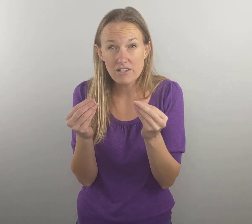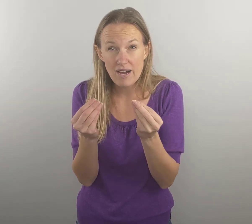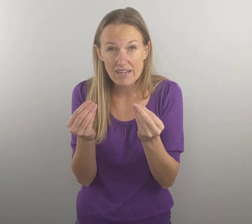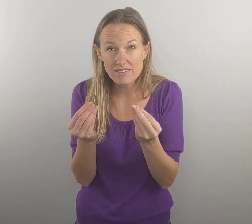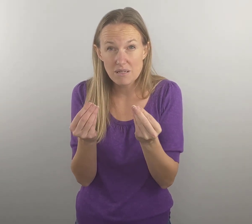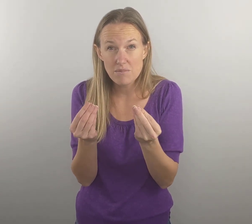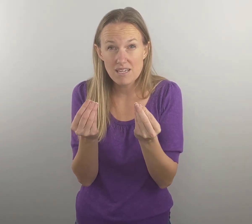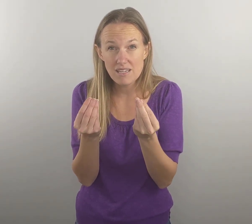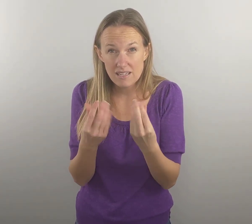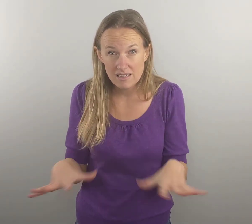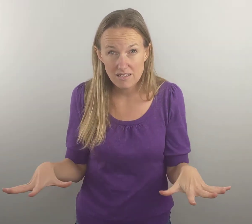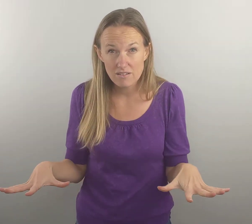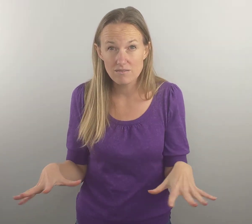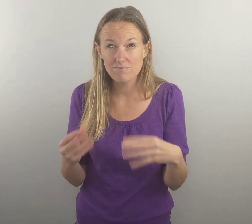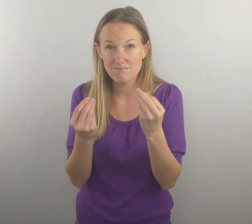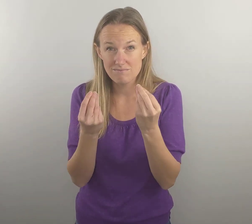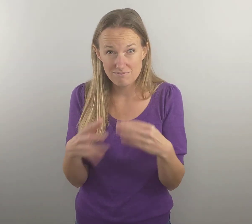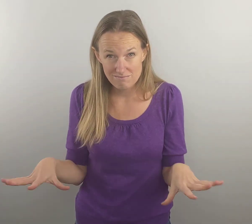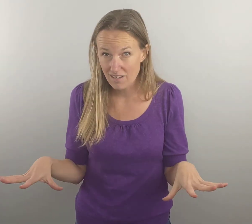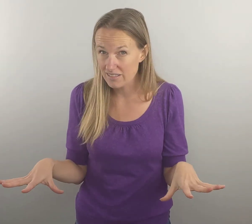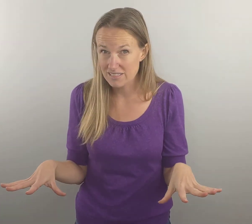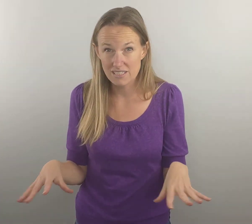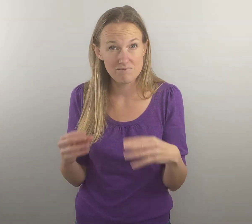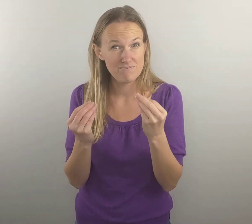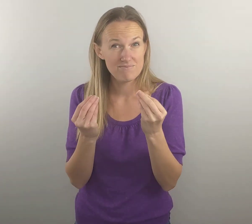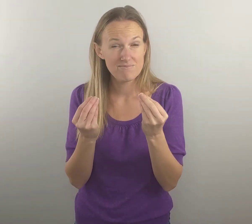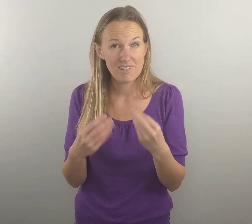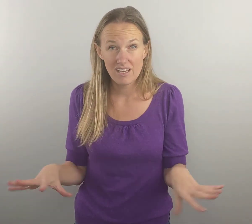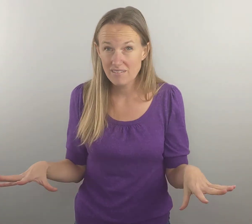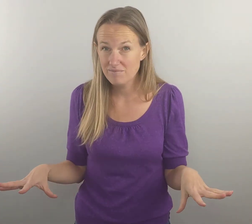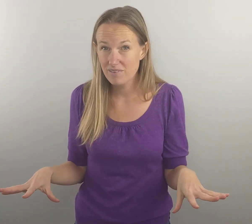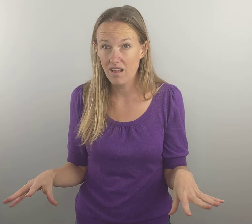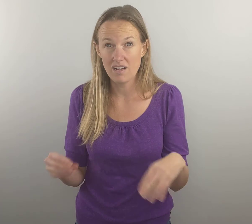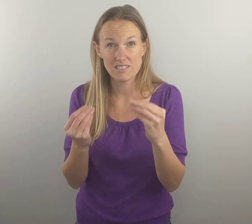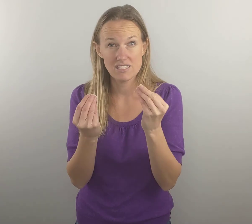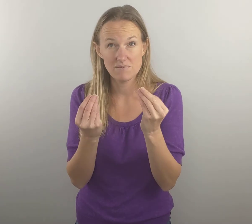have something and then you lost it. Okay, lost.